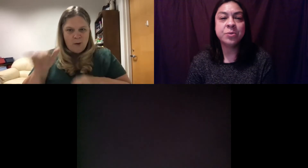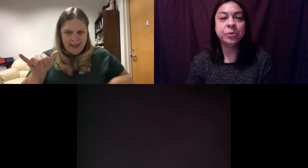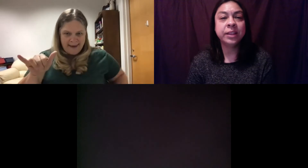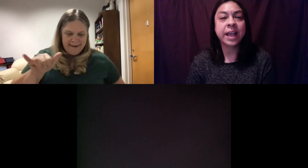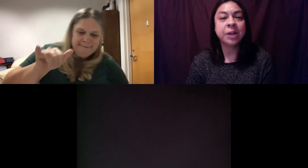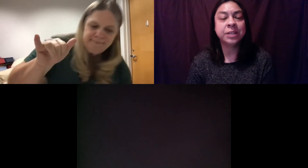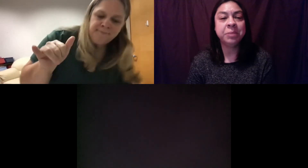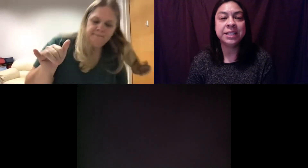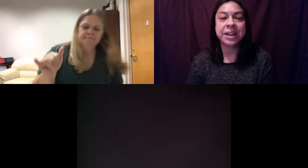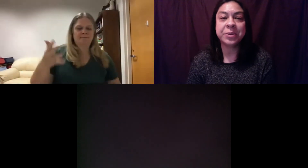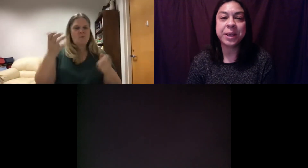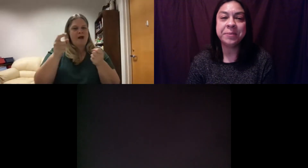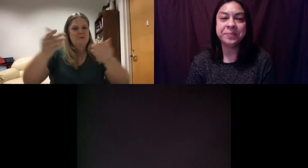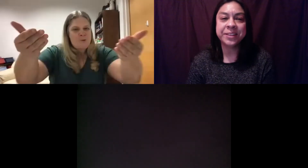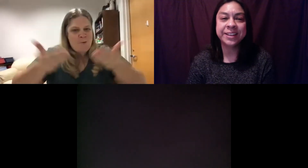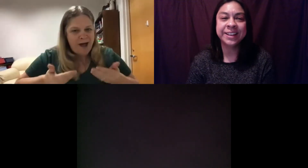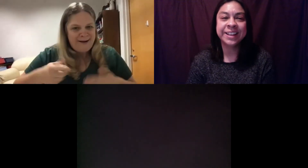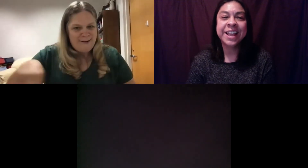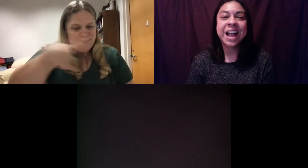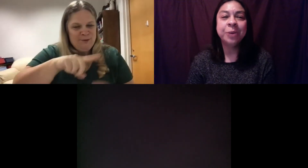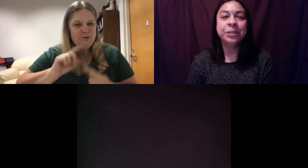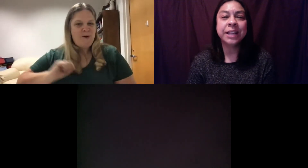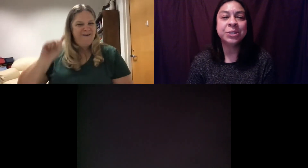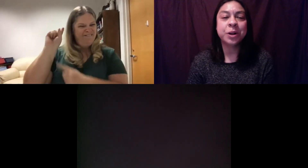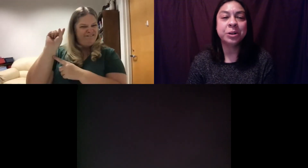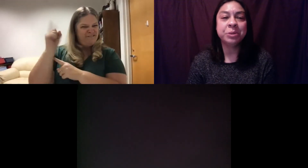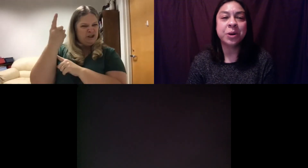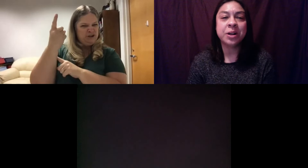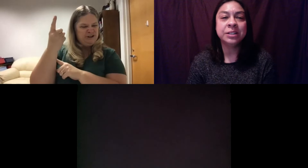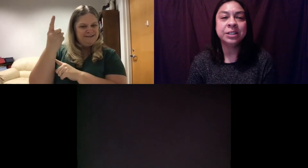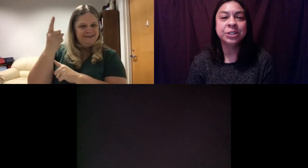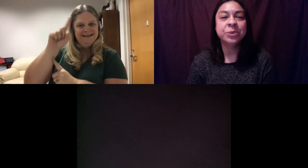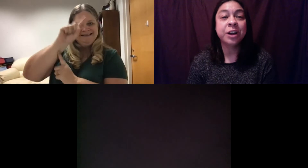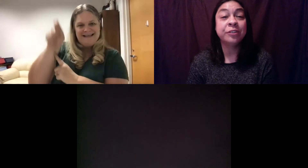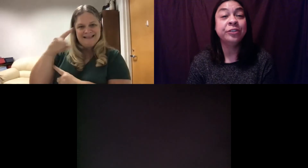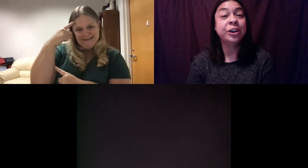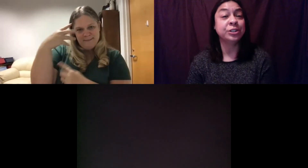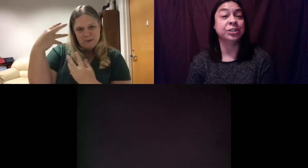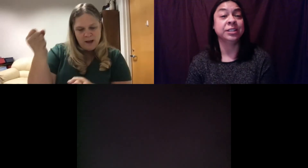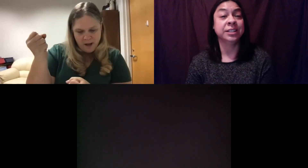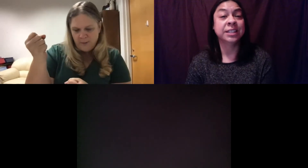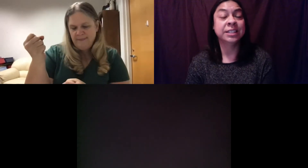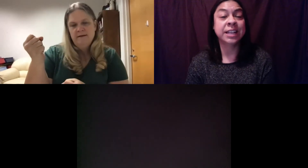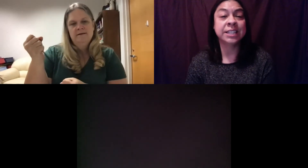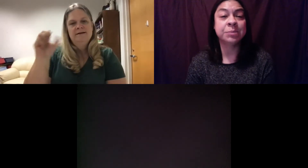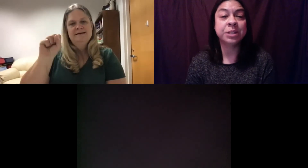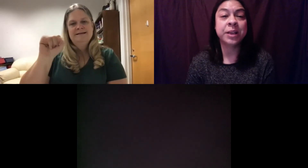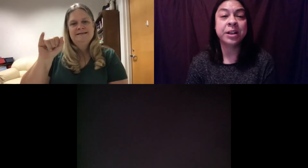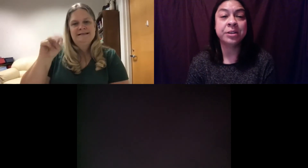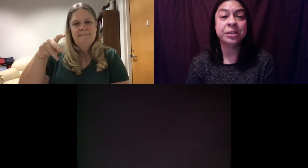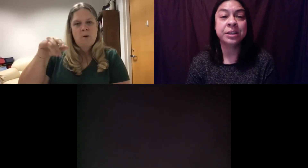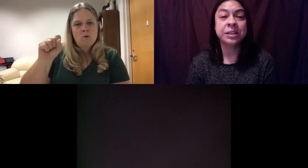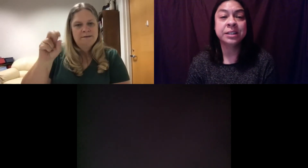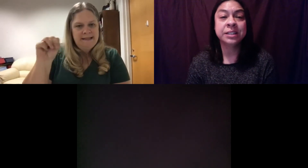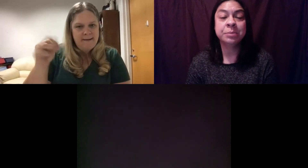Now that the housekeeping is out of the way, I would like to welcome you all to our first Texas Mental